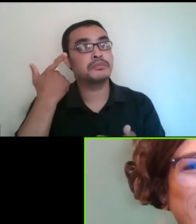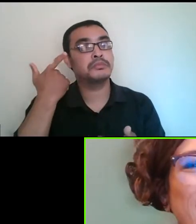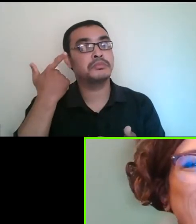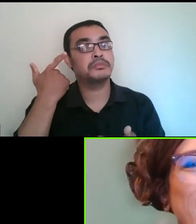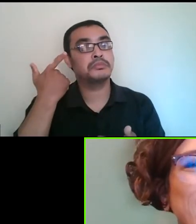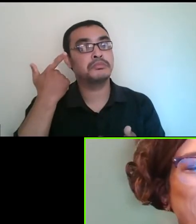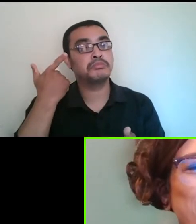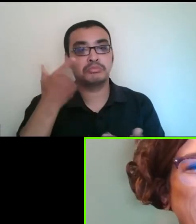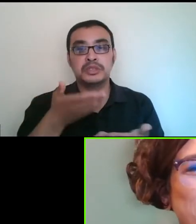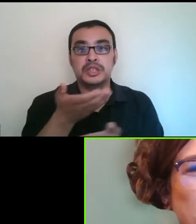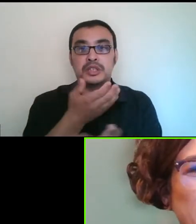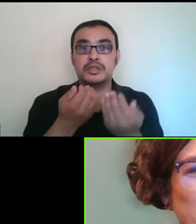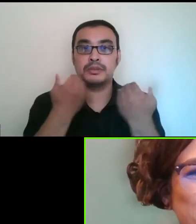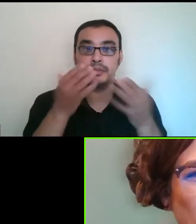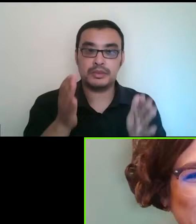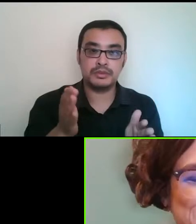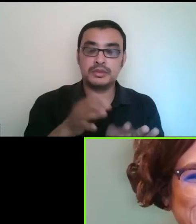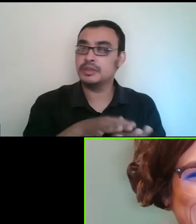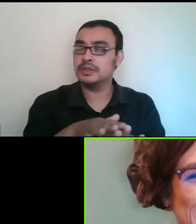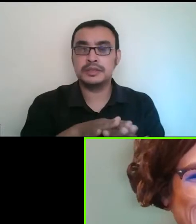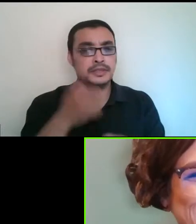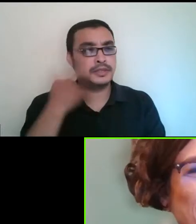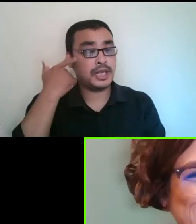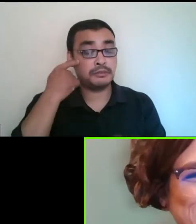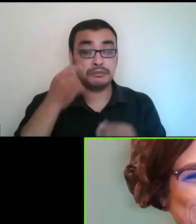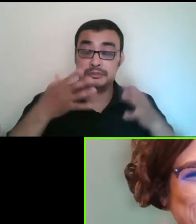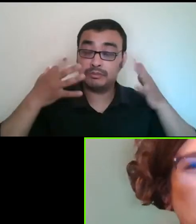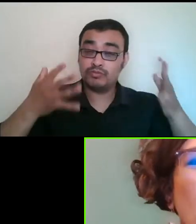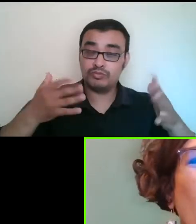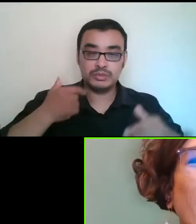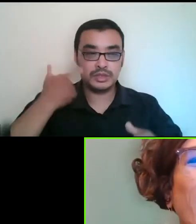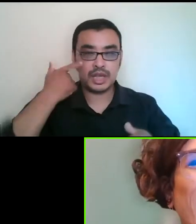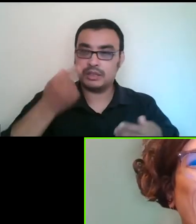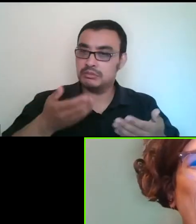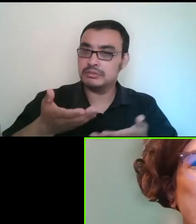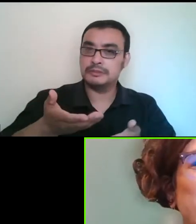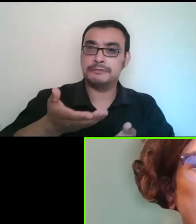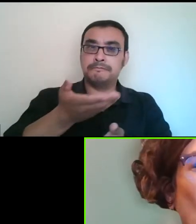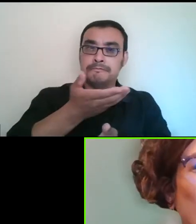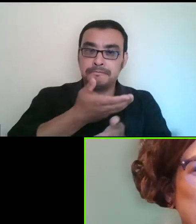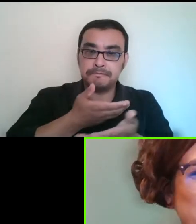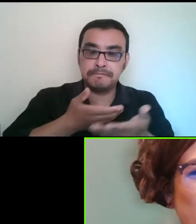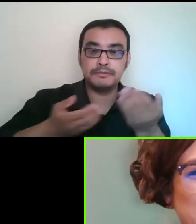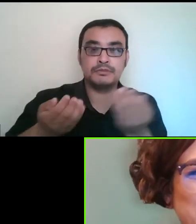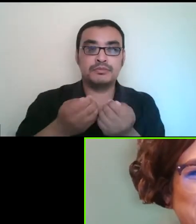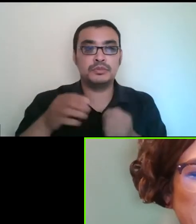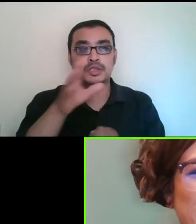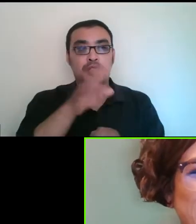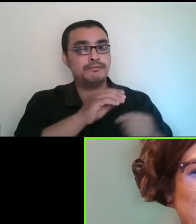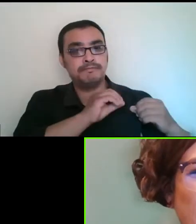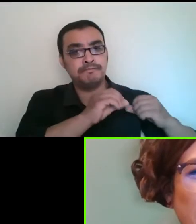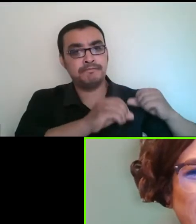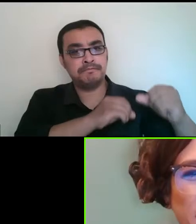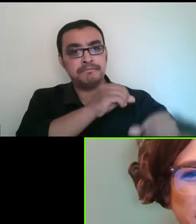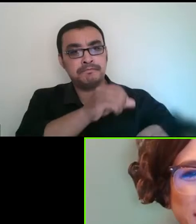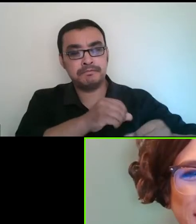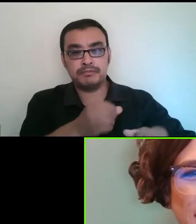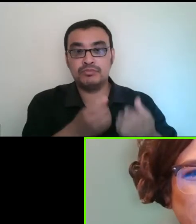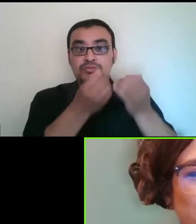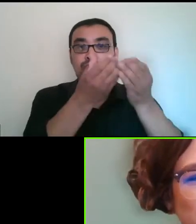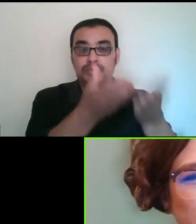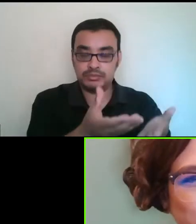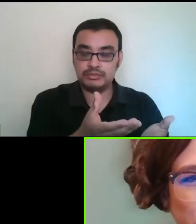I think they already have plenty of knowledge that they can transfer to the older generation. And I